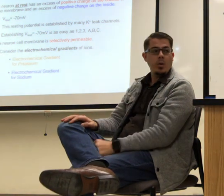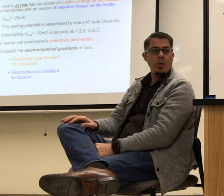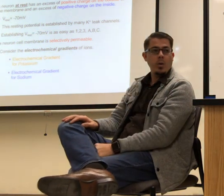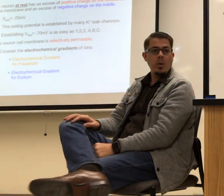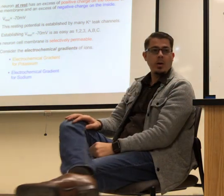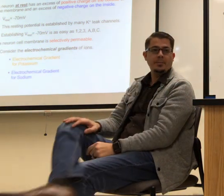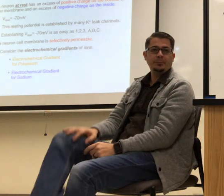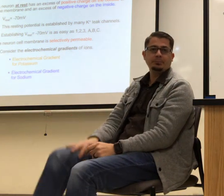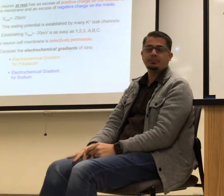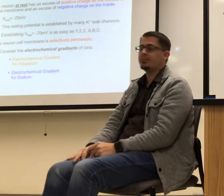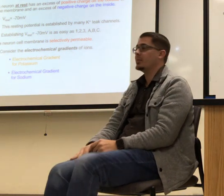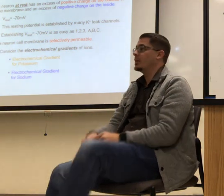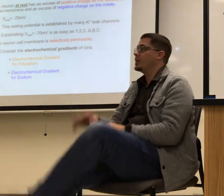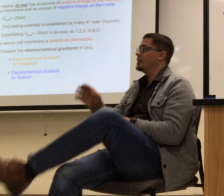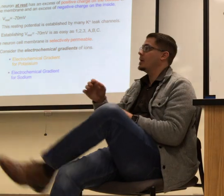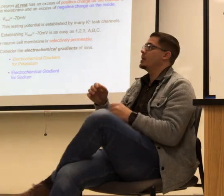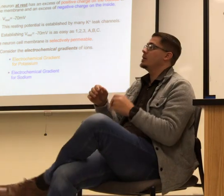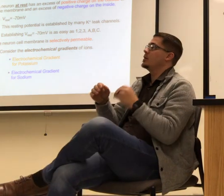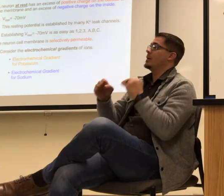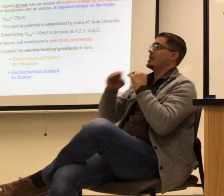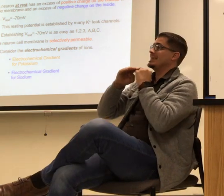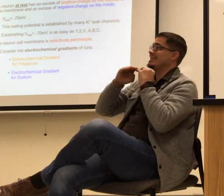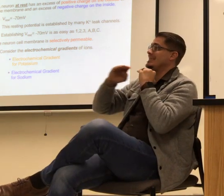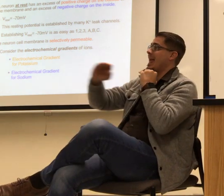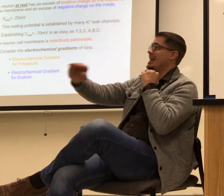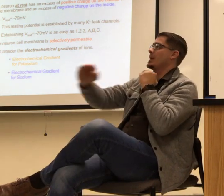to maintain a steady resting membrane potential,